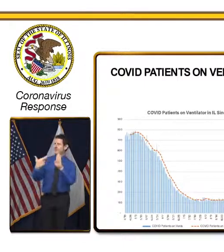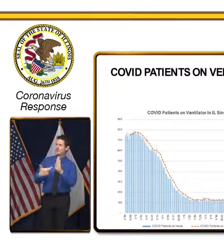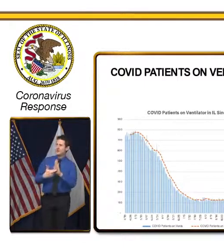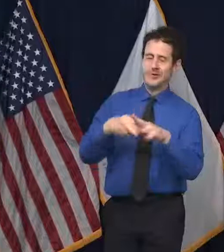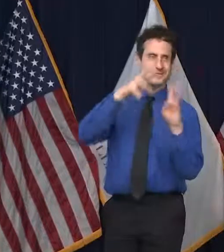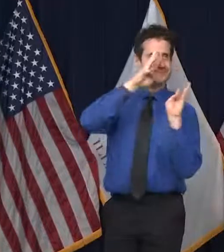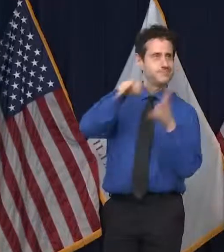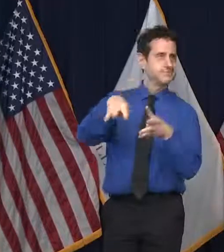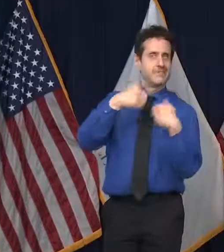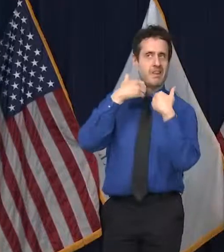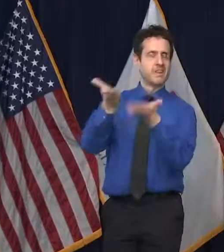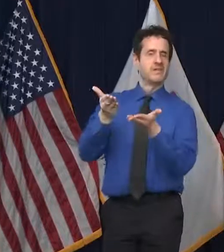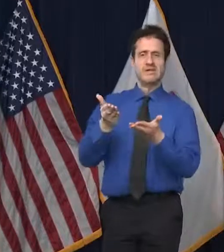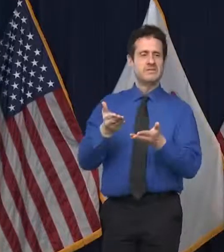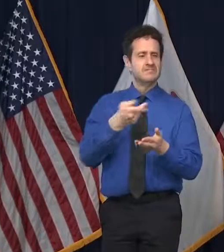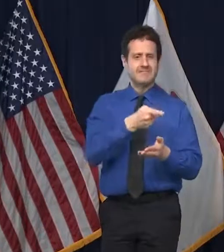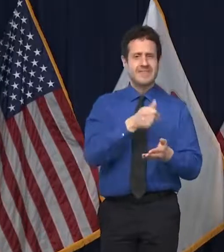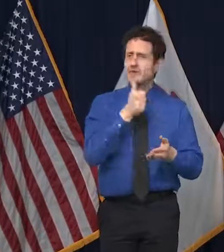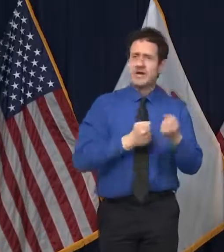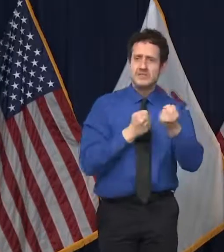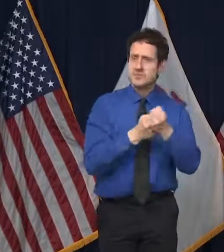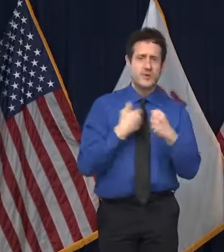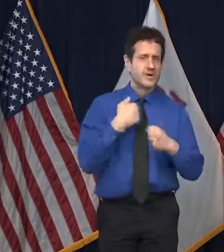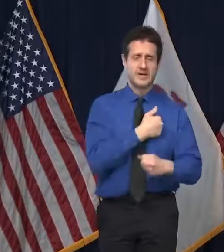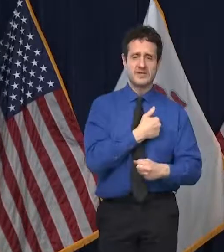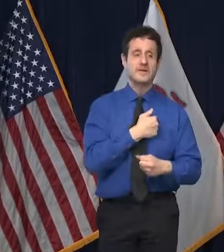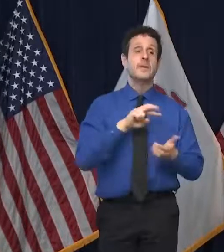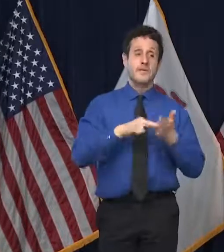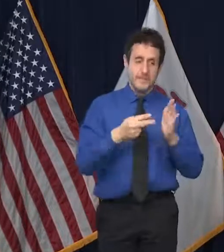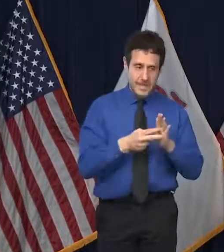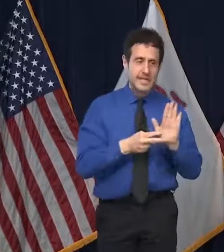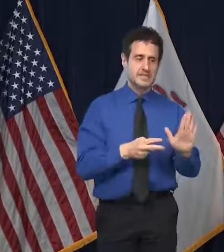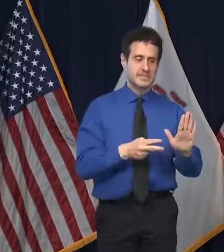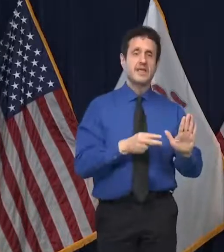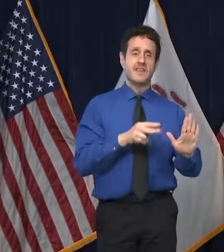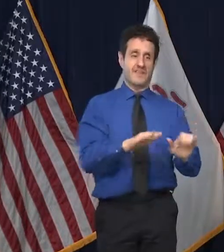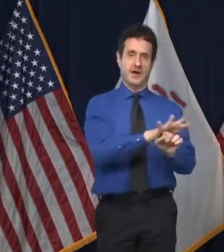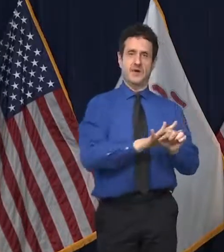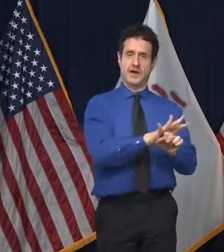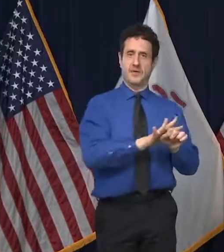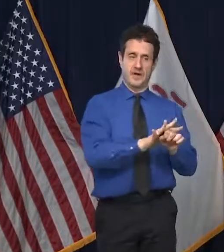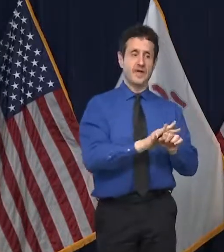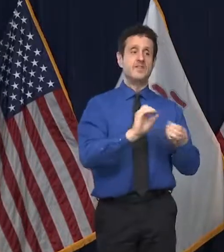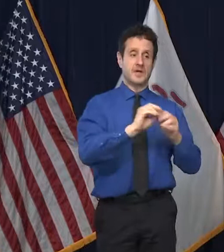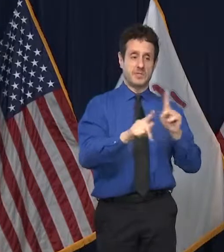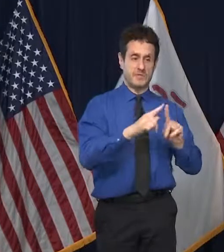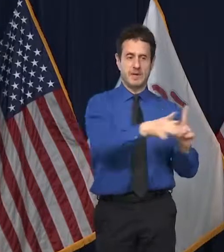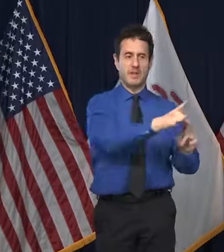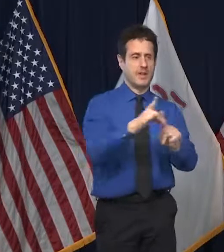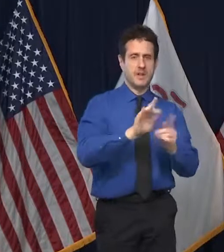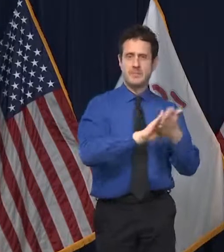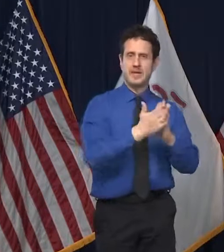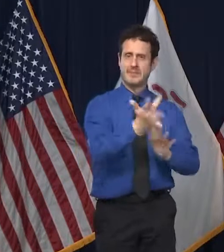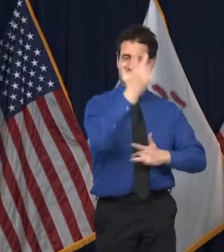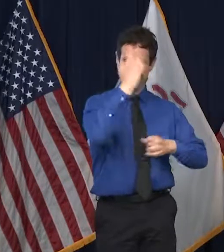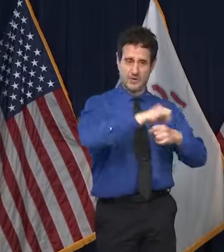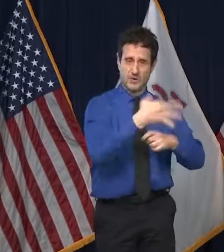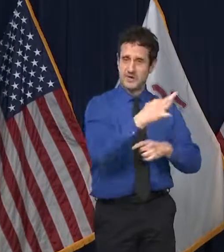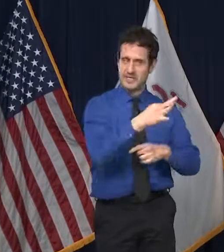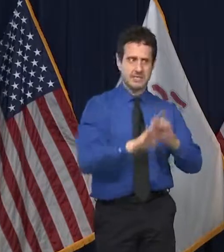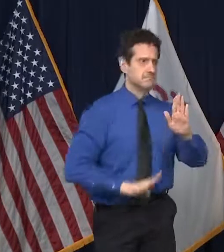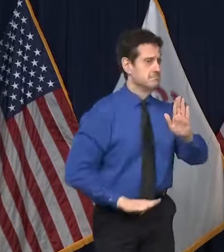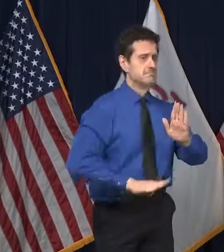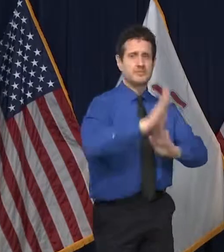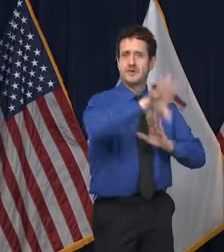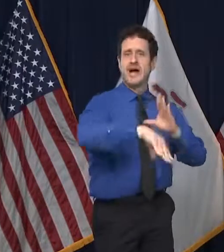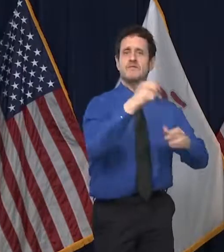any mitigation measures, allowing this continued rise in positivity to balloon out of control. It's time to take